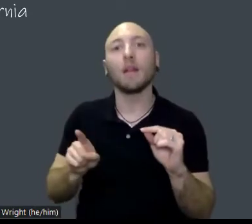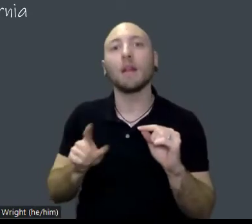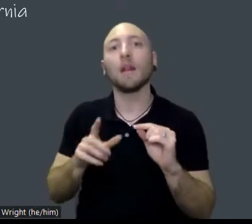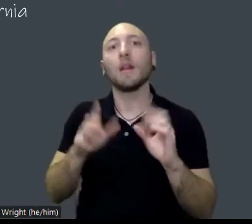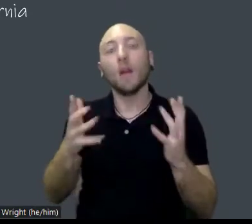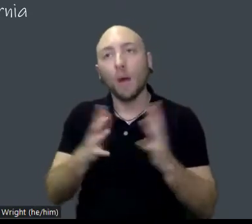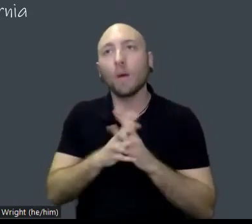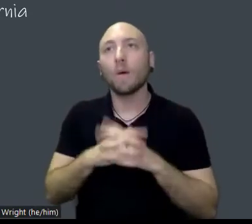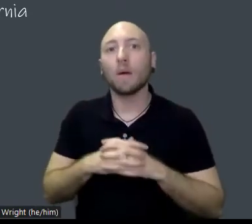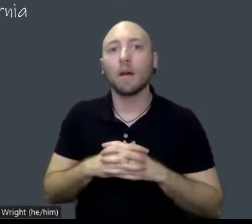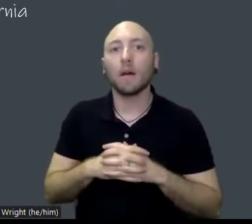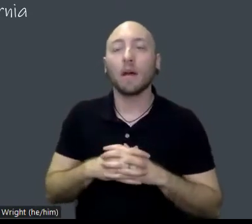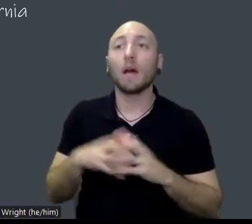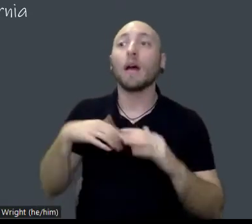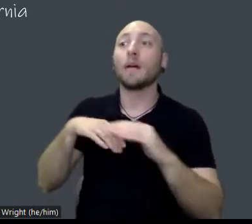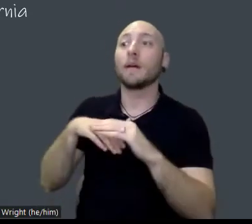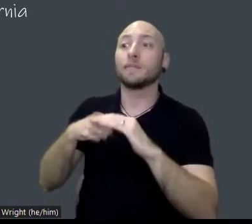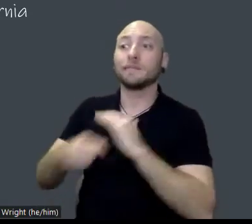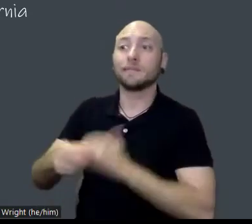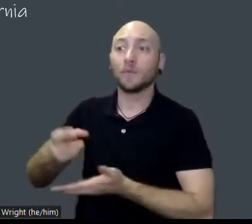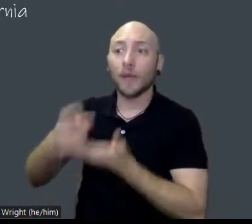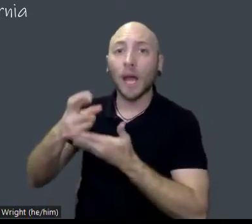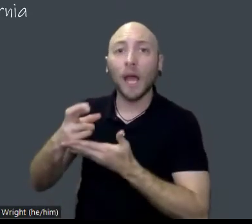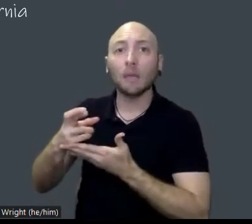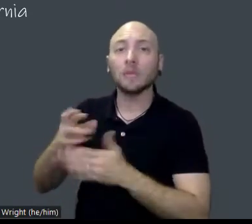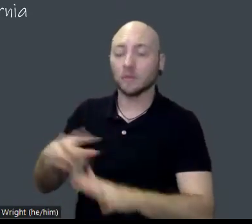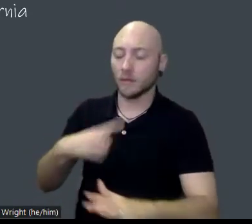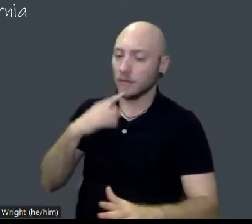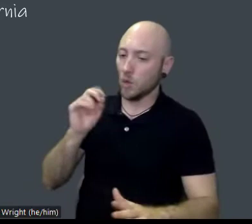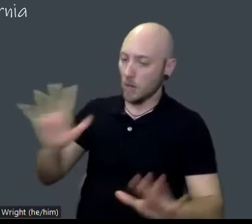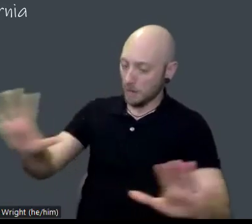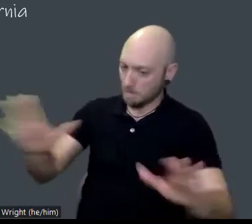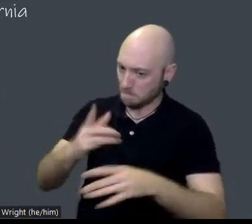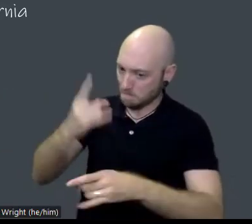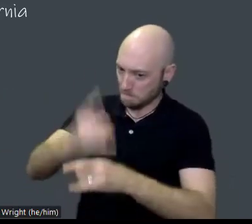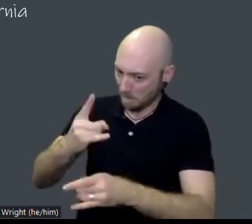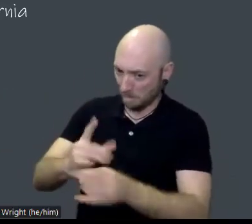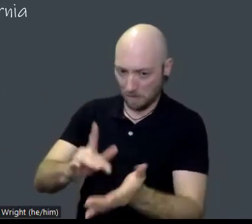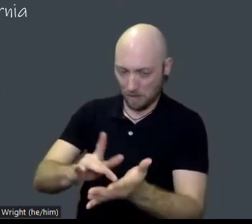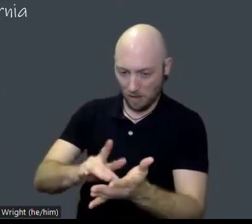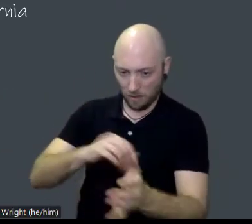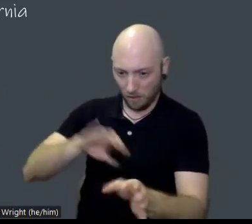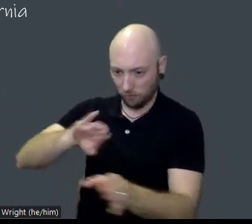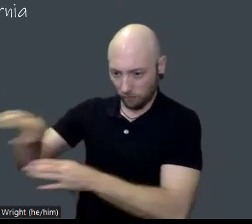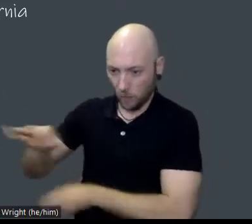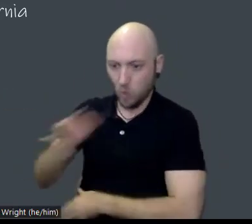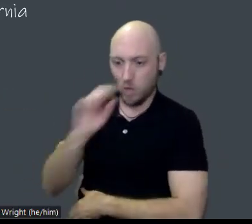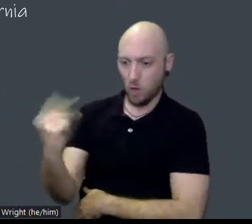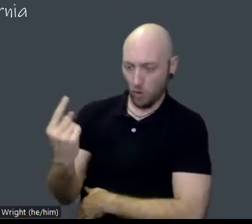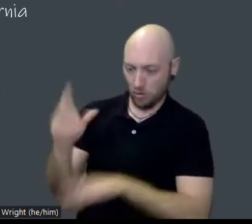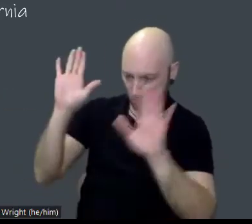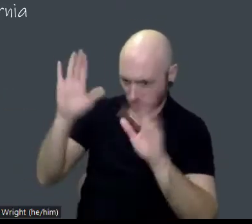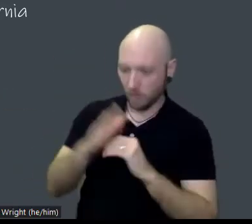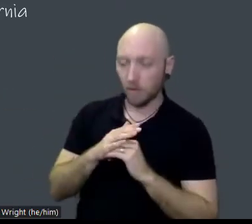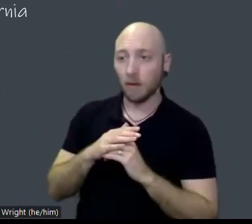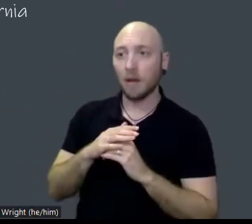to, go to treatment, be like, okay, I'm gonna put down alcohol and pills, and I'm only gonna smoke weed. And I'd be able to